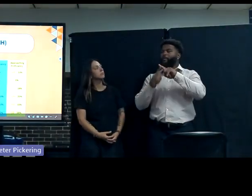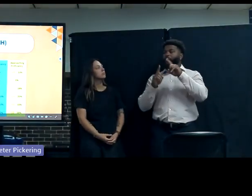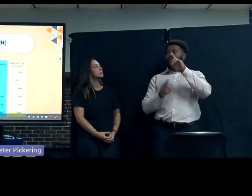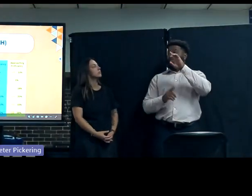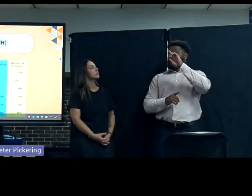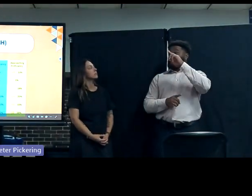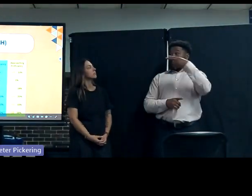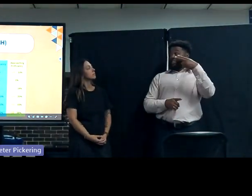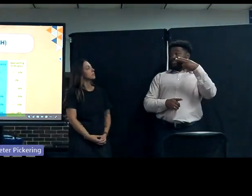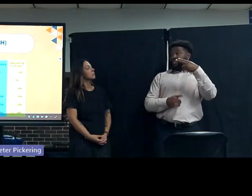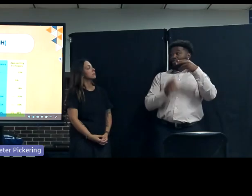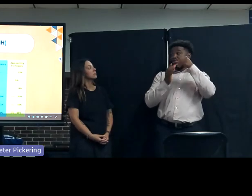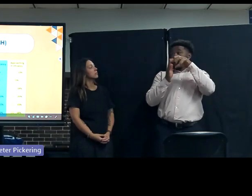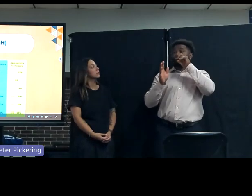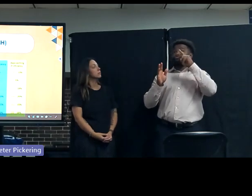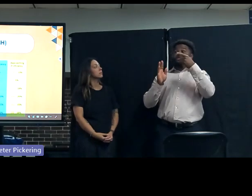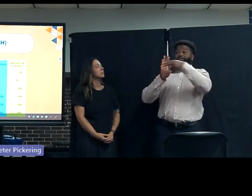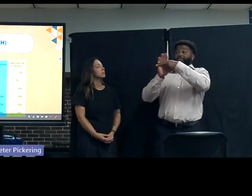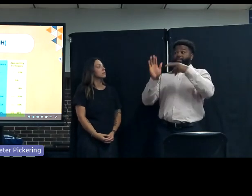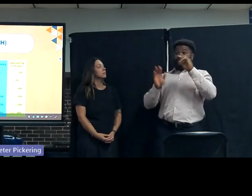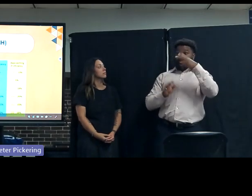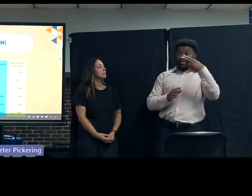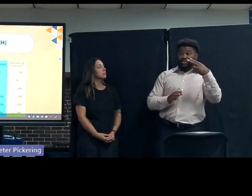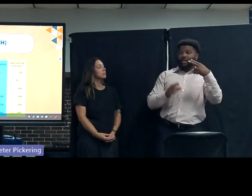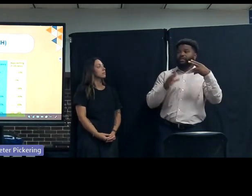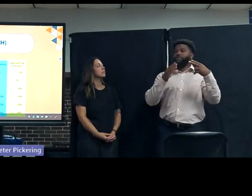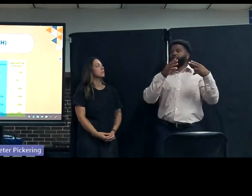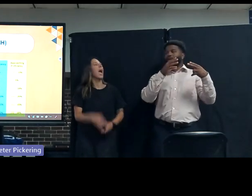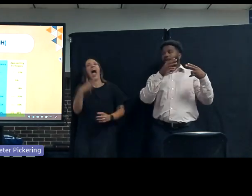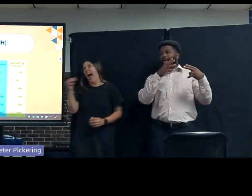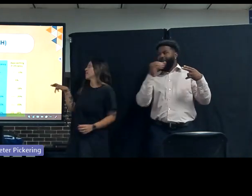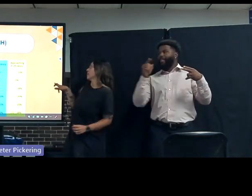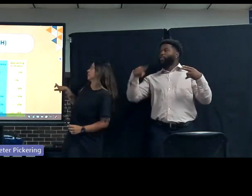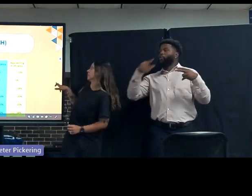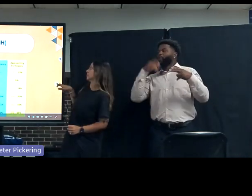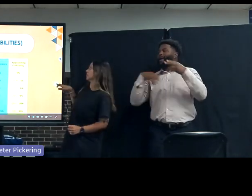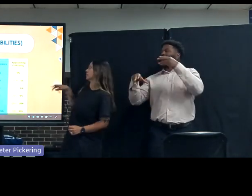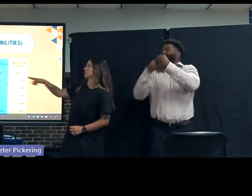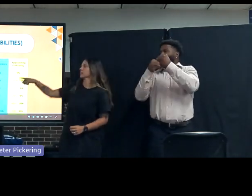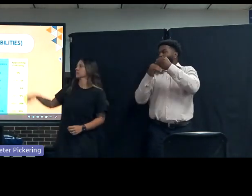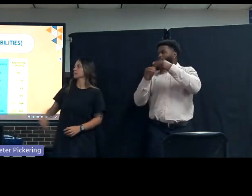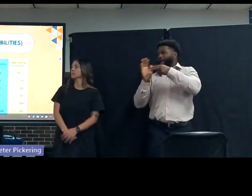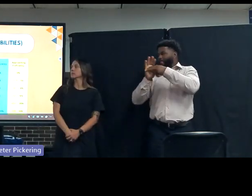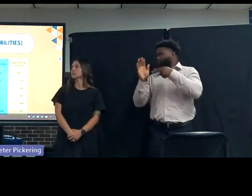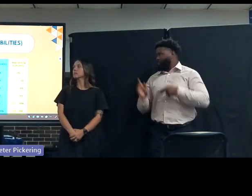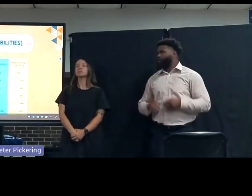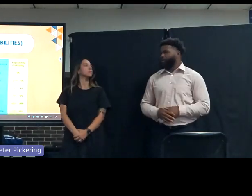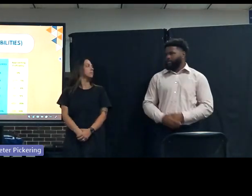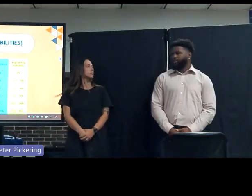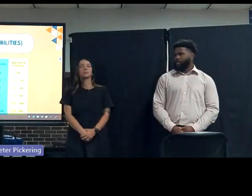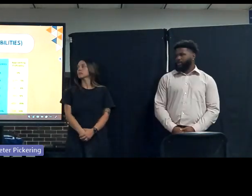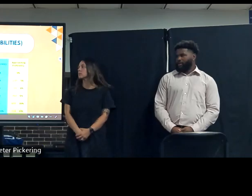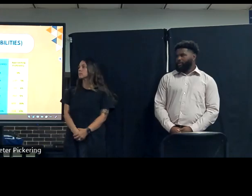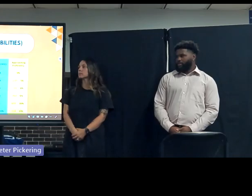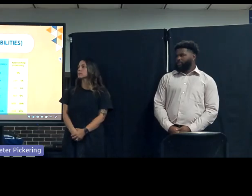DHH students and those with the disabilities, And it's right here on this